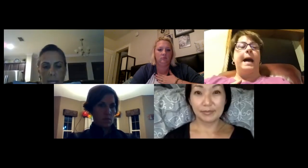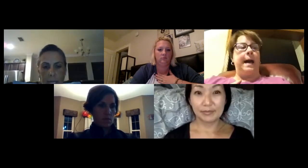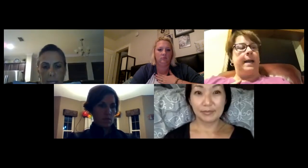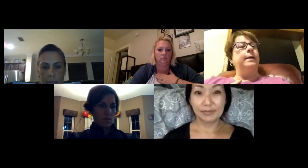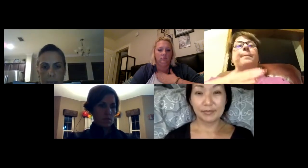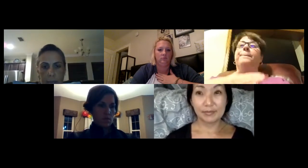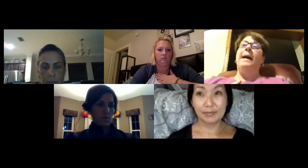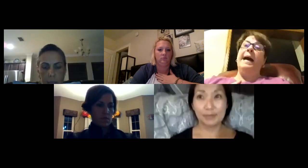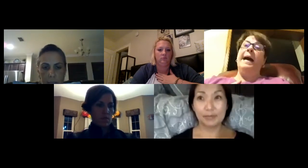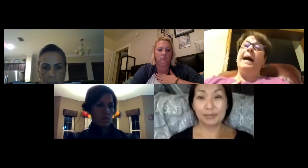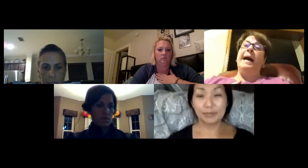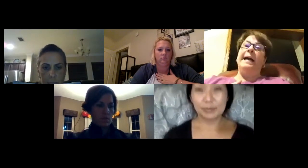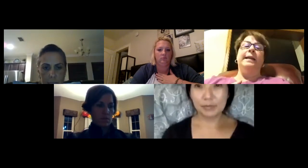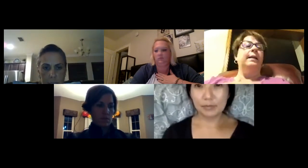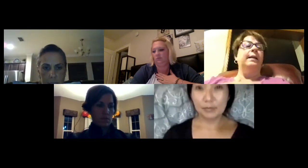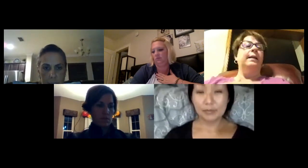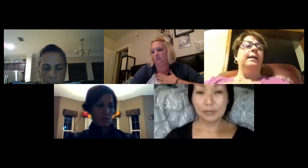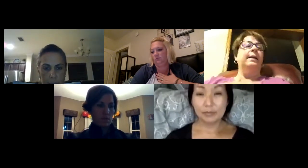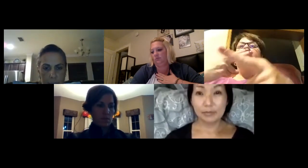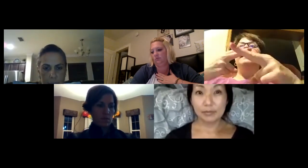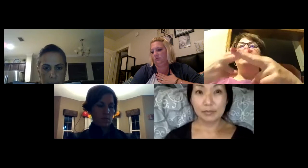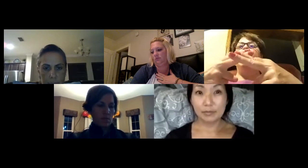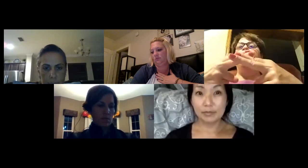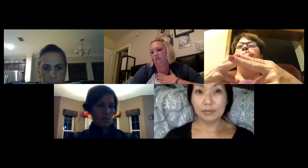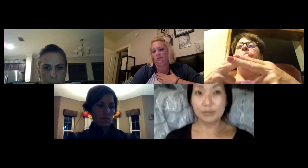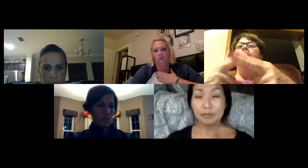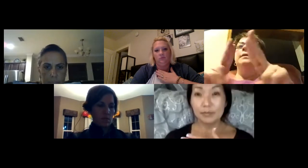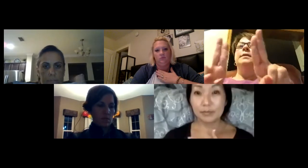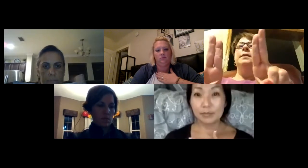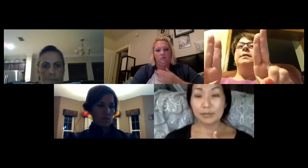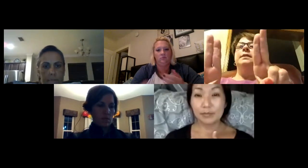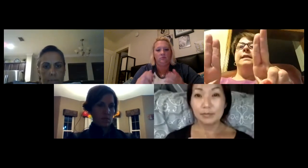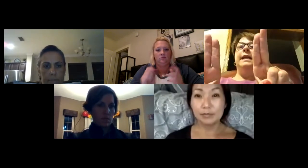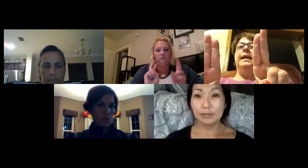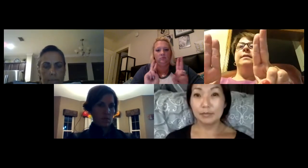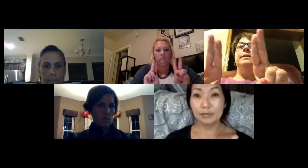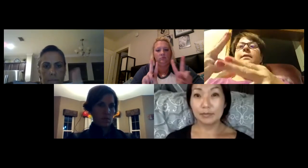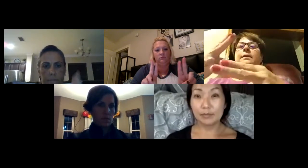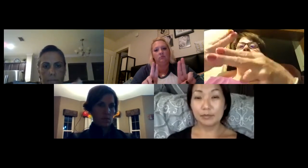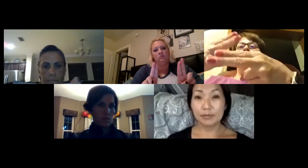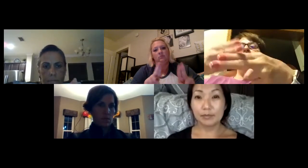my, mine, my name. So it's these hands, and this is